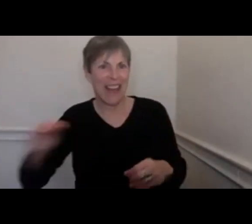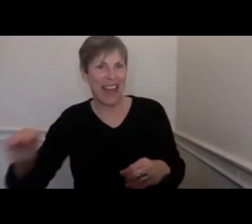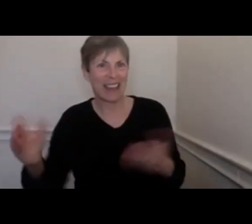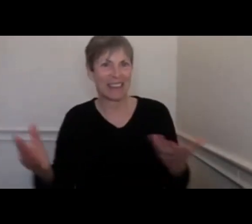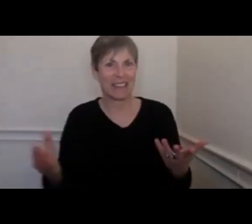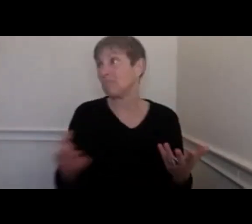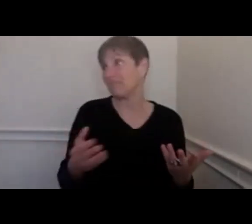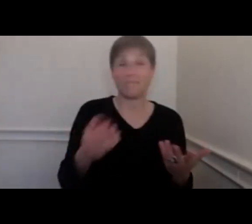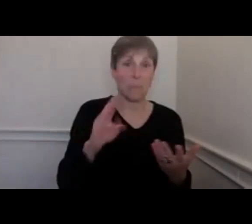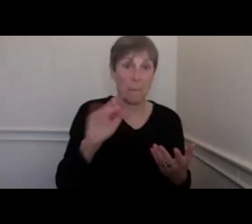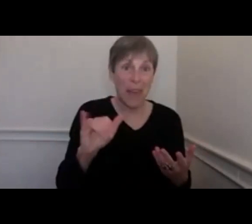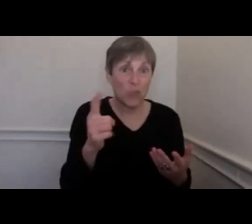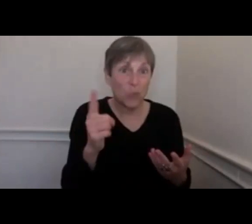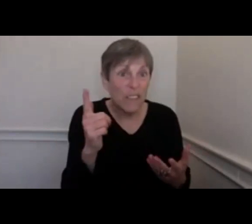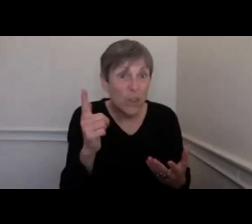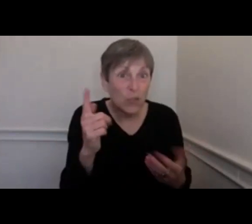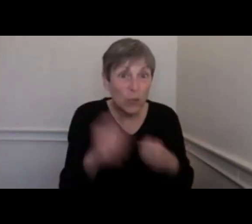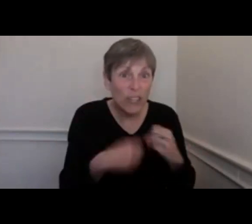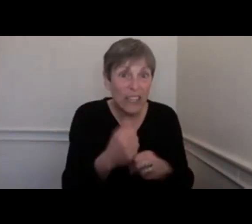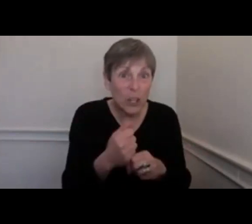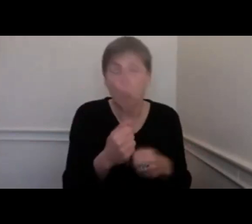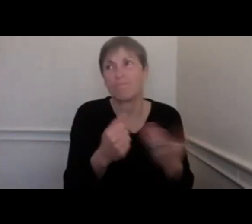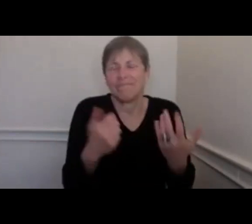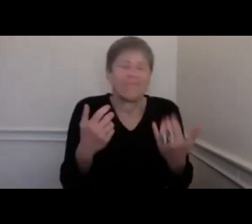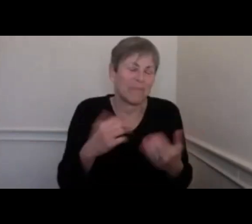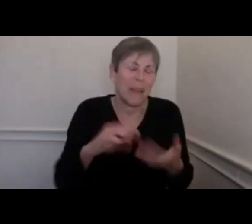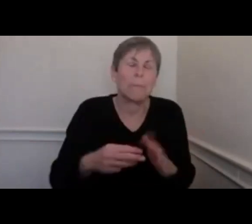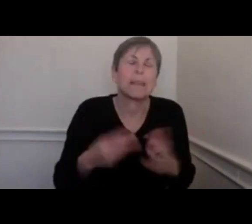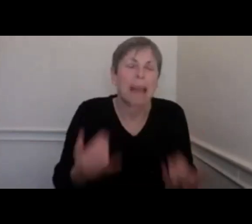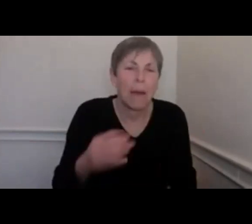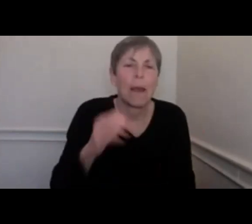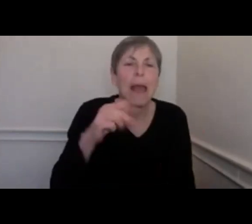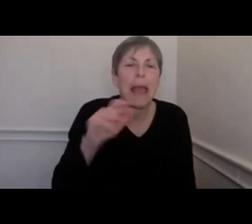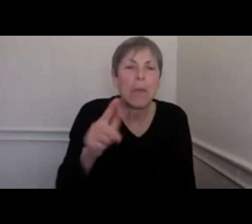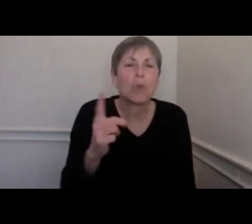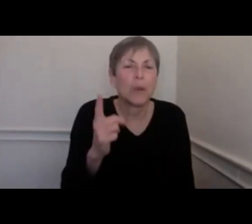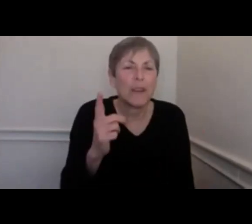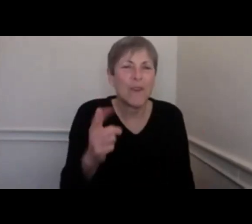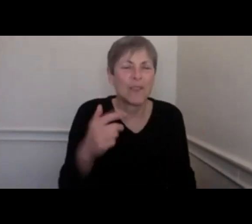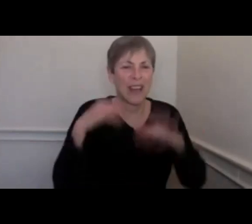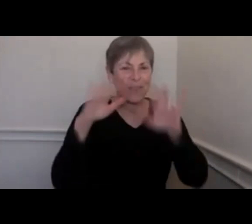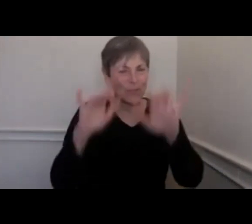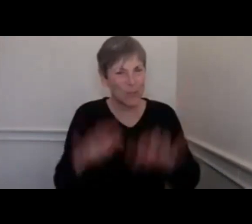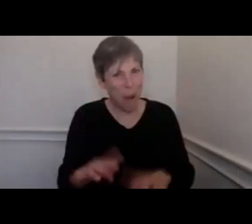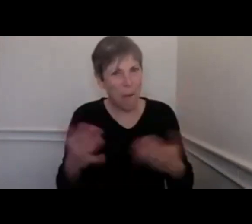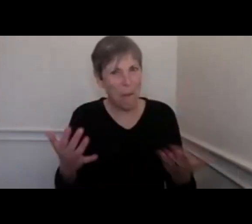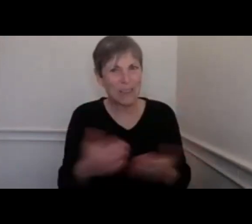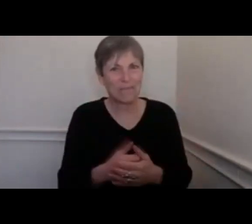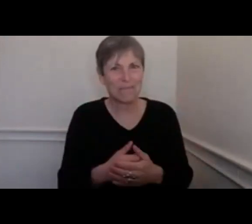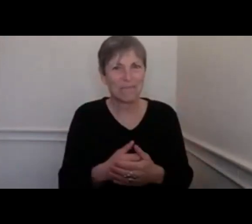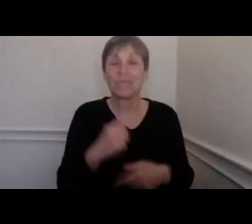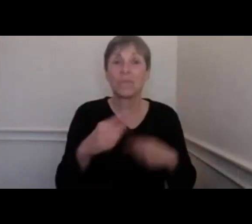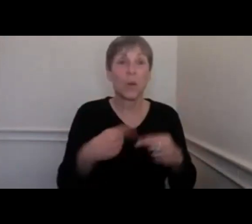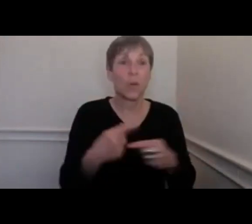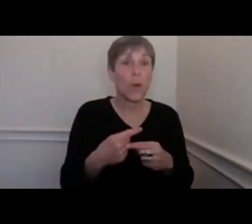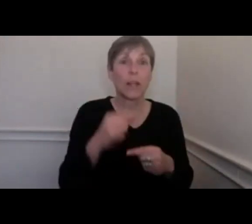21st, all or April 21st, all kinds of things. When the warblers, the black-throated blue warblers return, when the trilliums emerge,